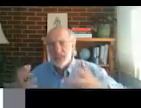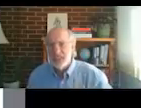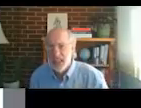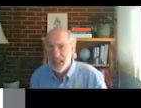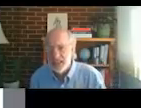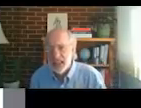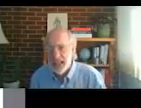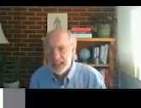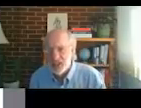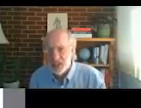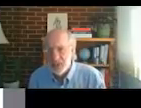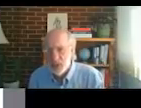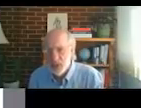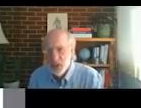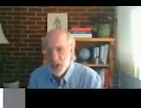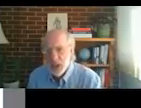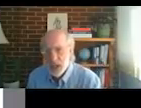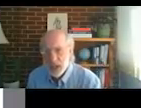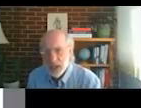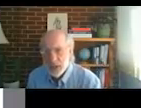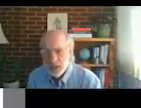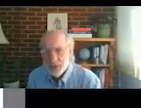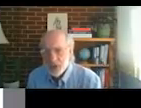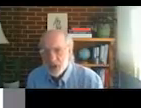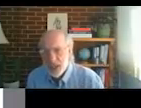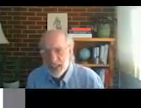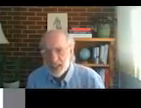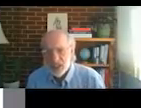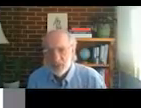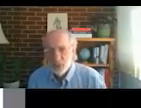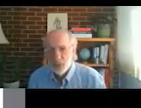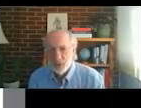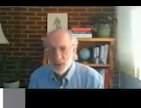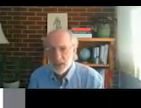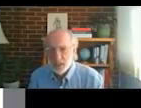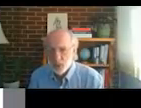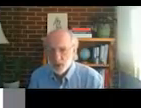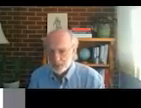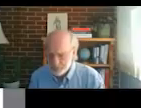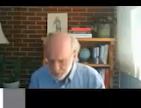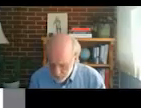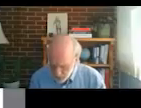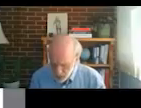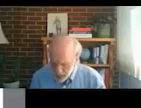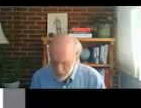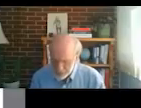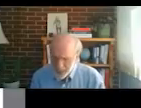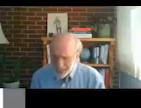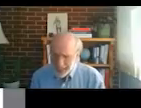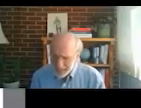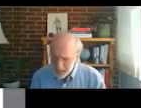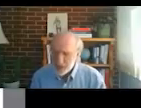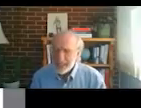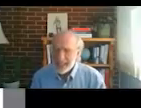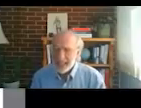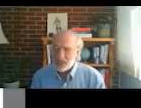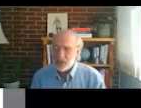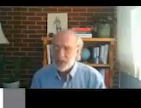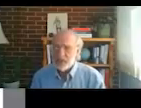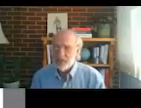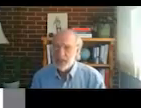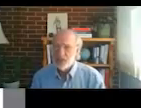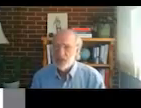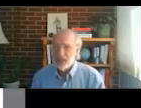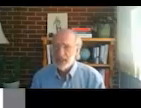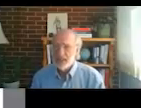use of a sign to ask for the child asking for what they want. Um, Another key